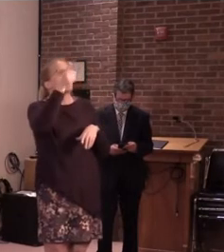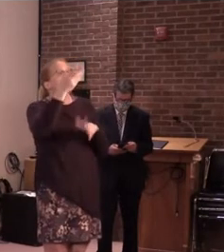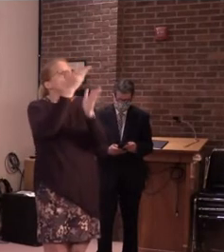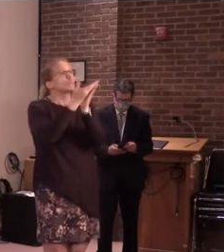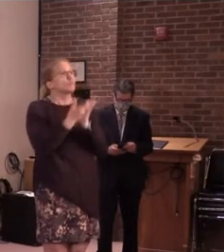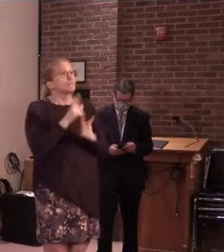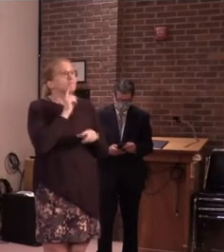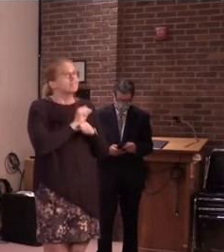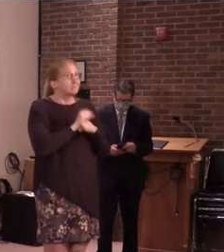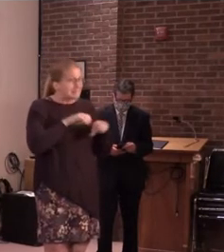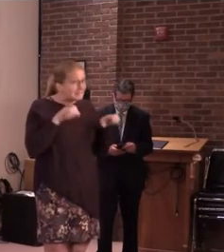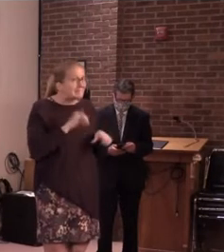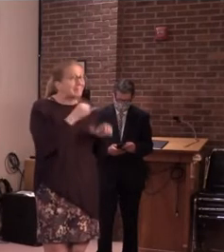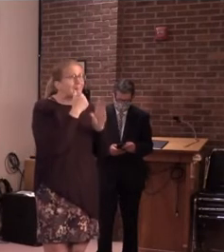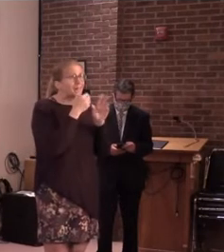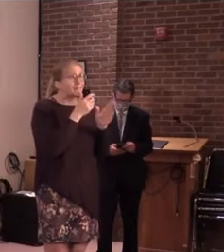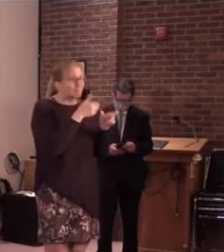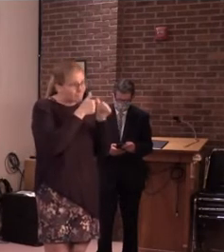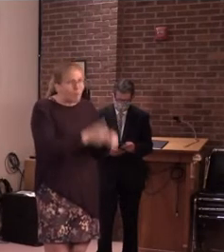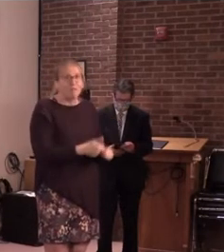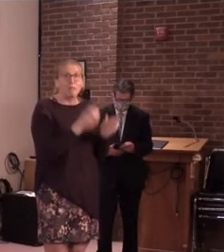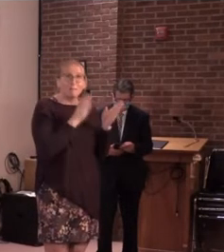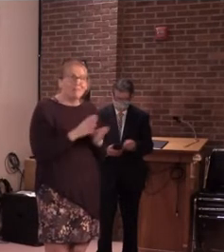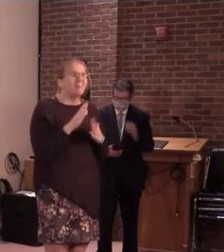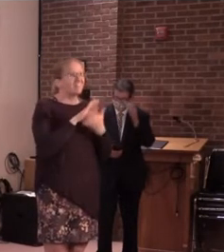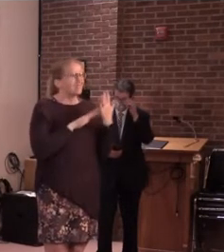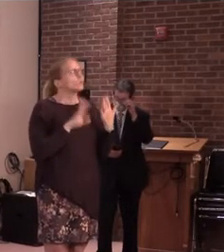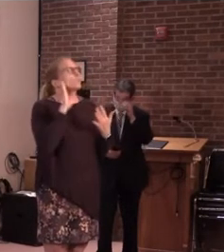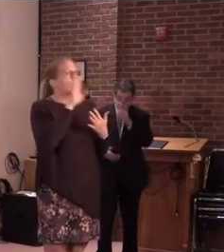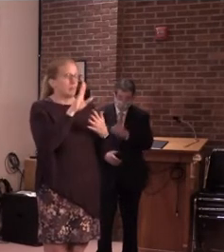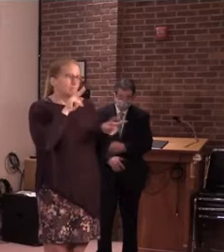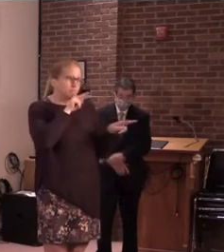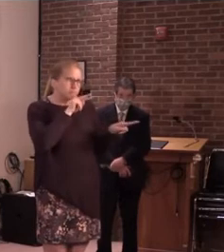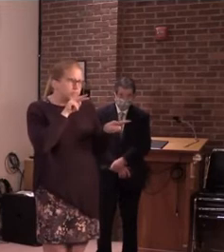Okay. Thank you very much. Thanks.